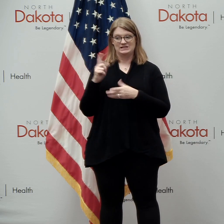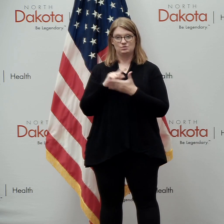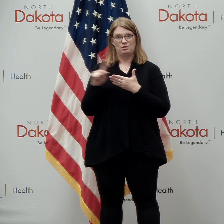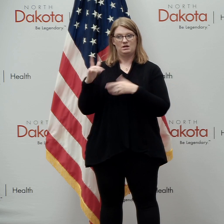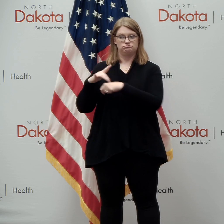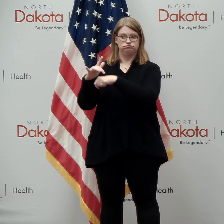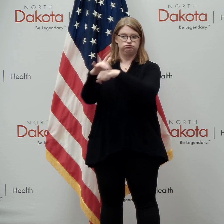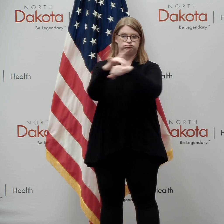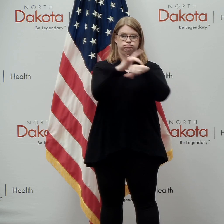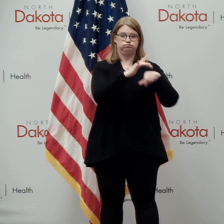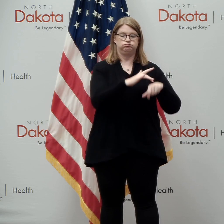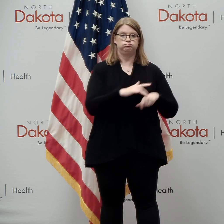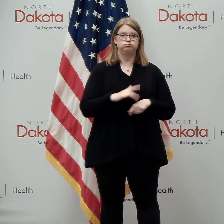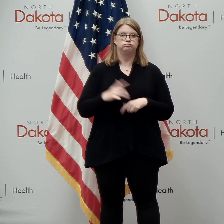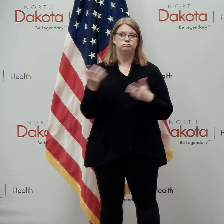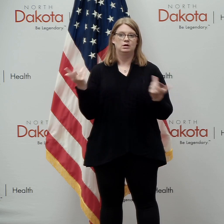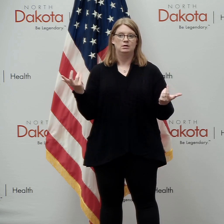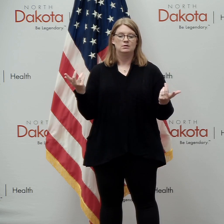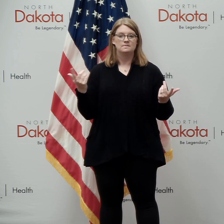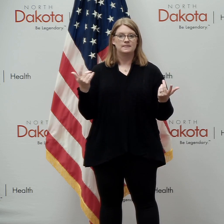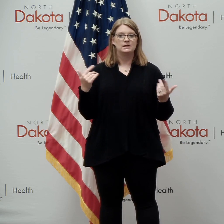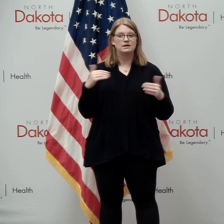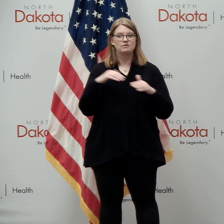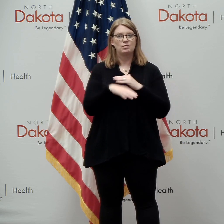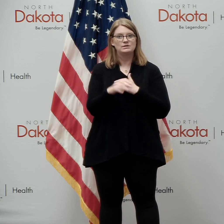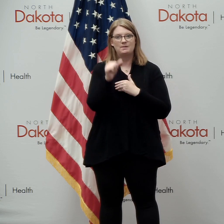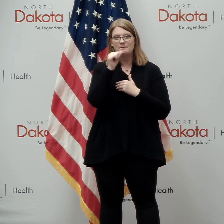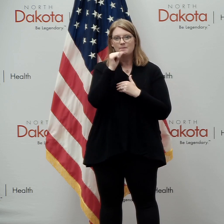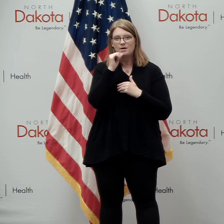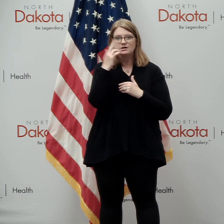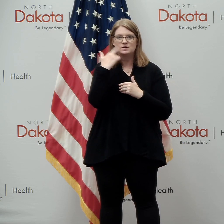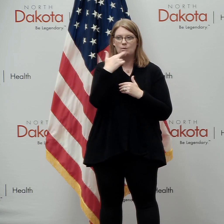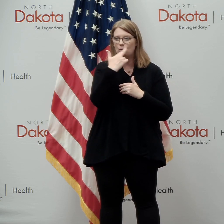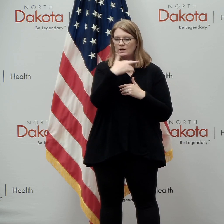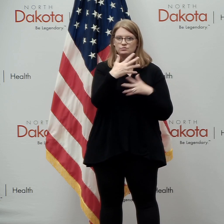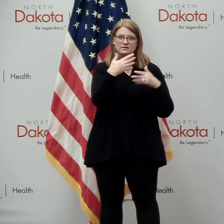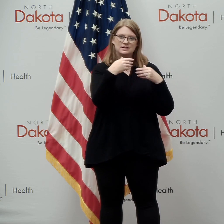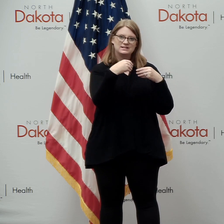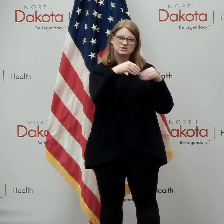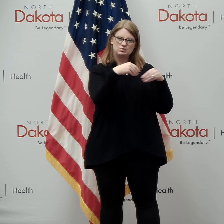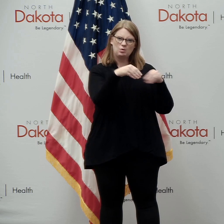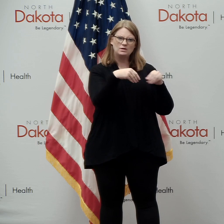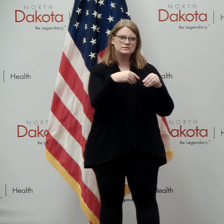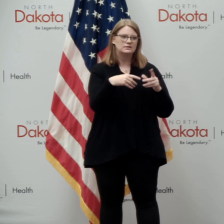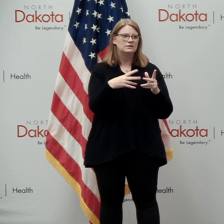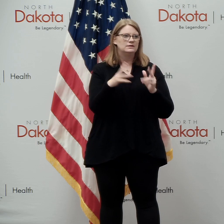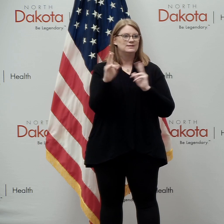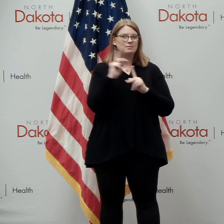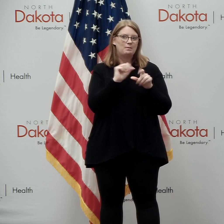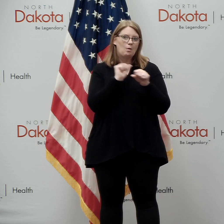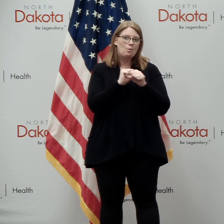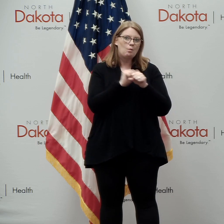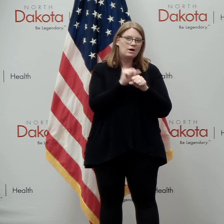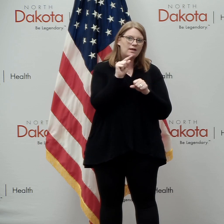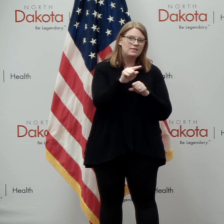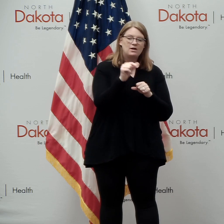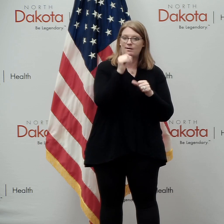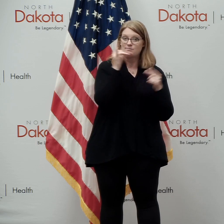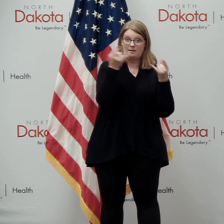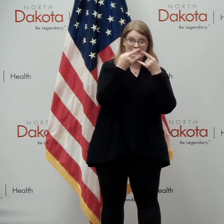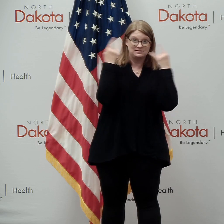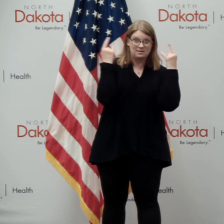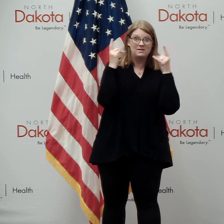in situations where we've seen people in bars and restaurants and in retail where the people working in those establishments are not masked